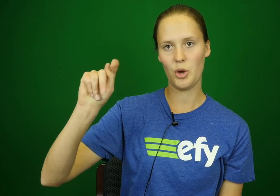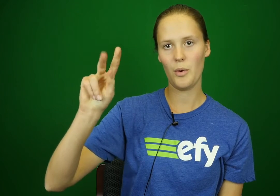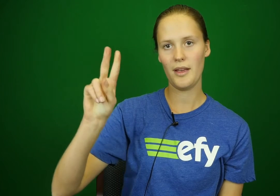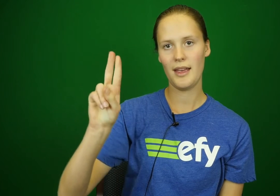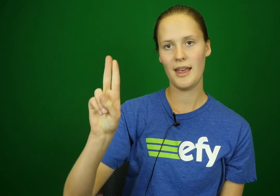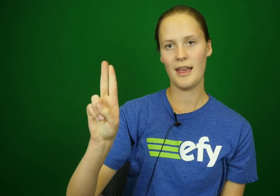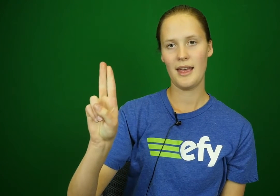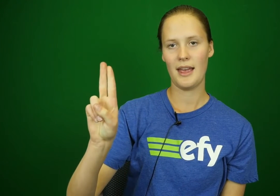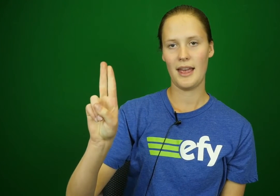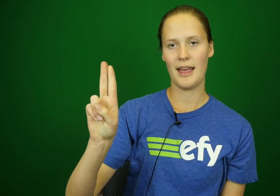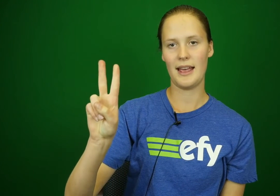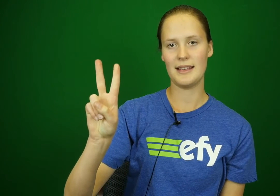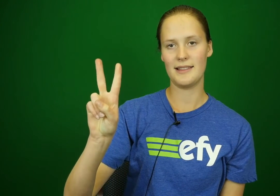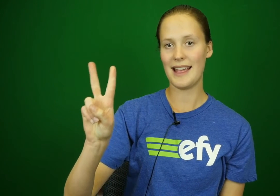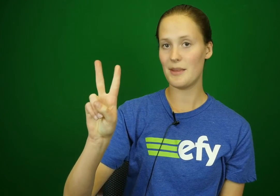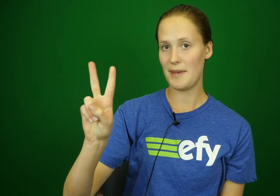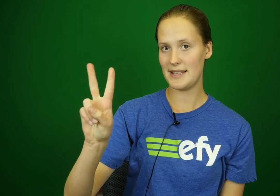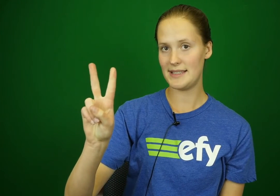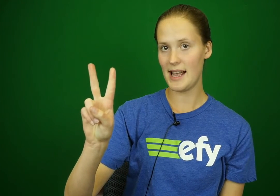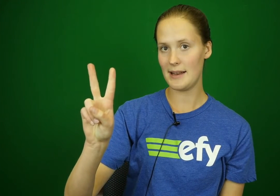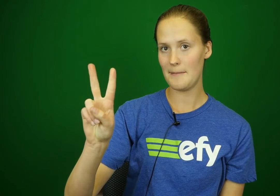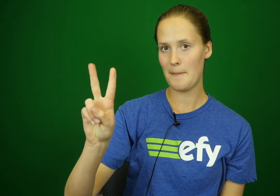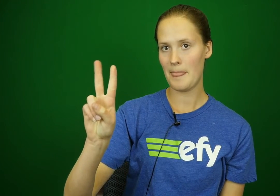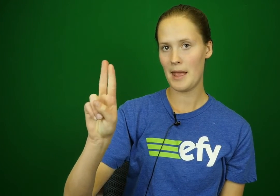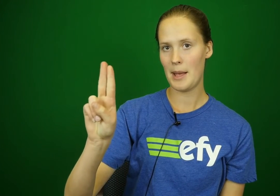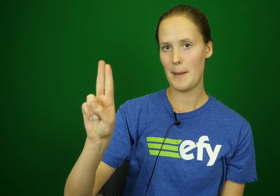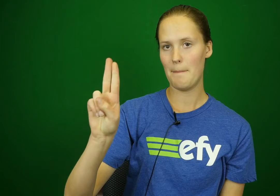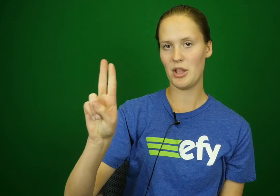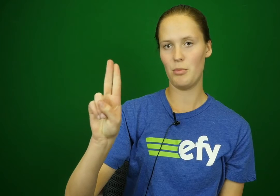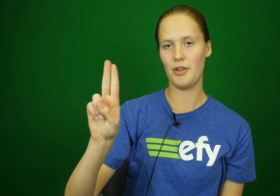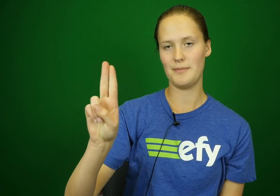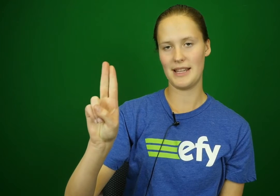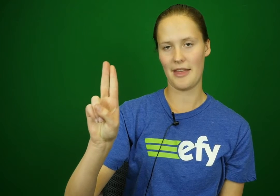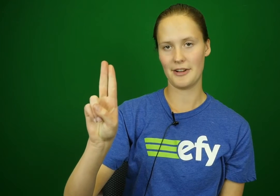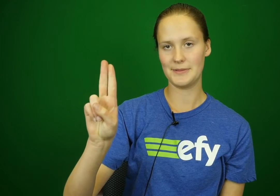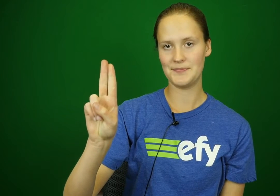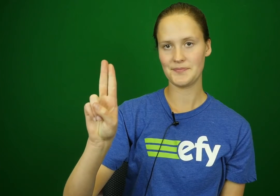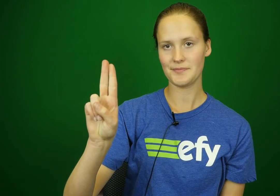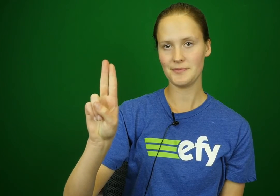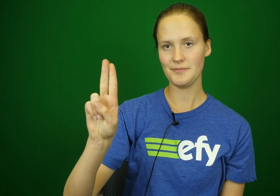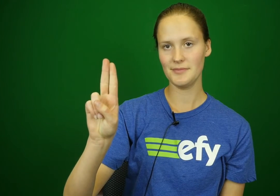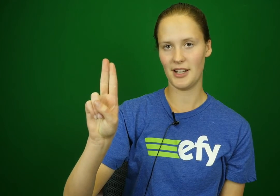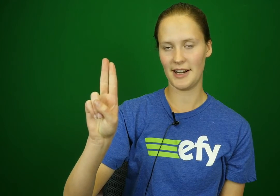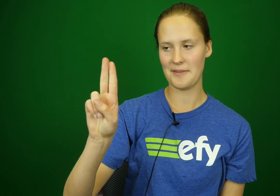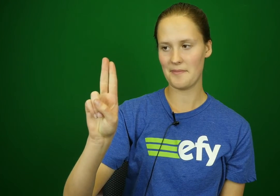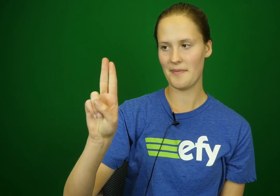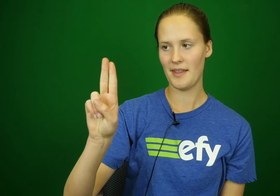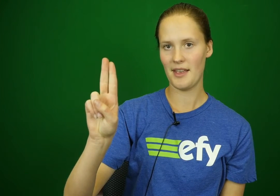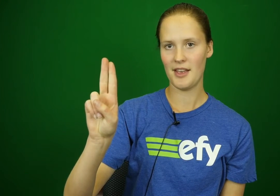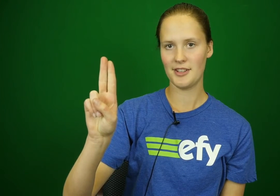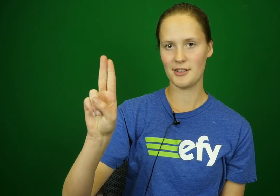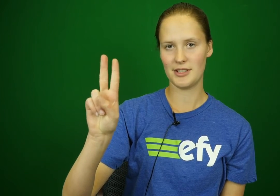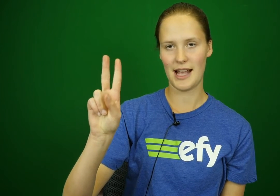U is like the peace sign, but you pull them together. All right? So just have